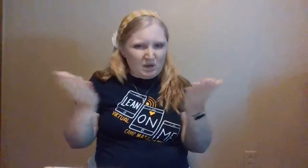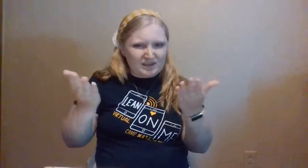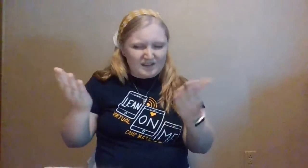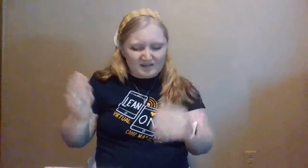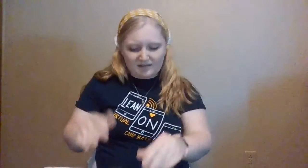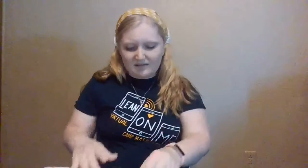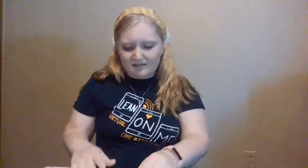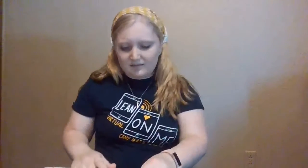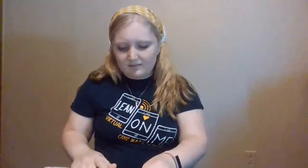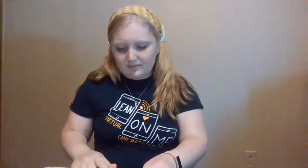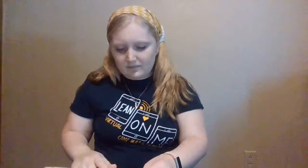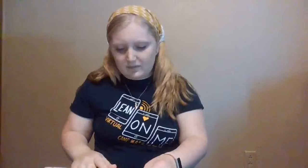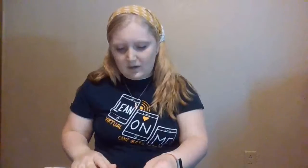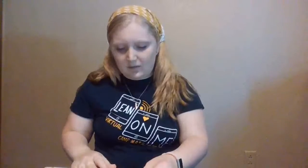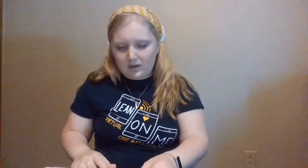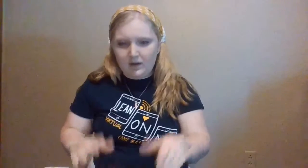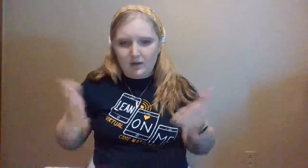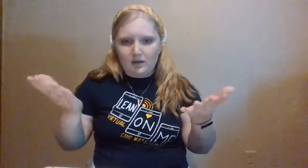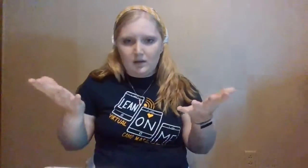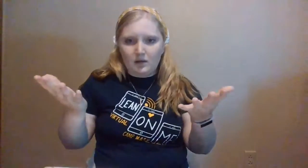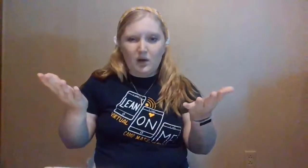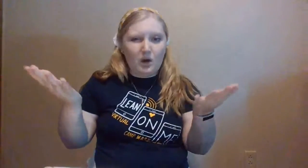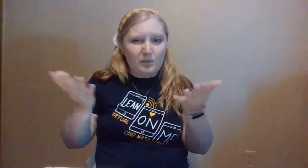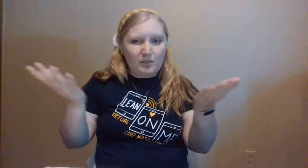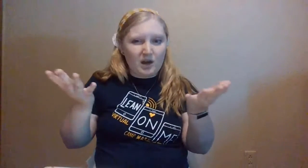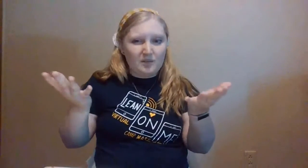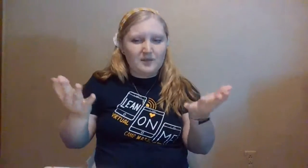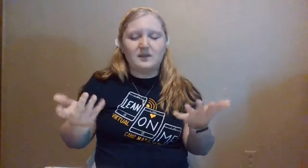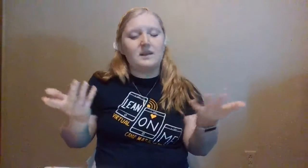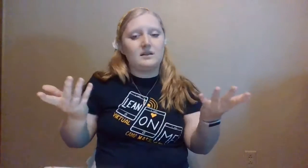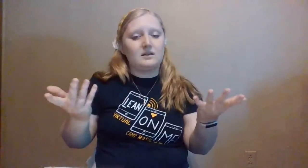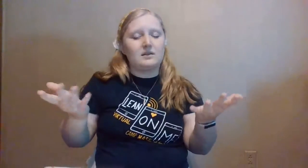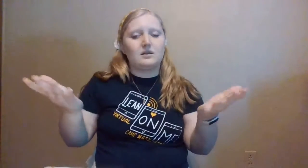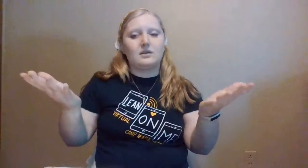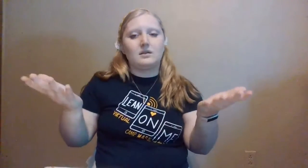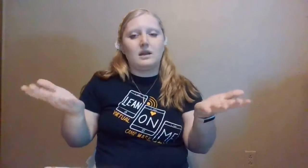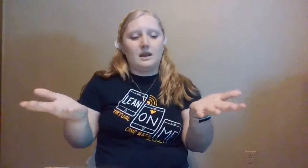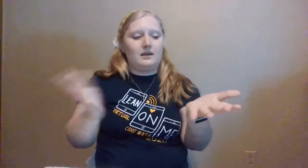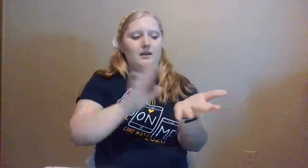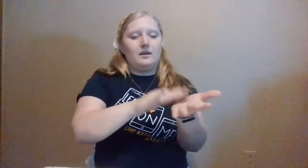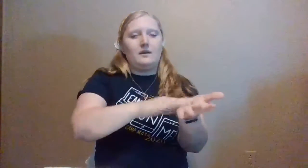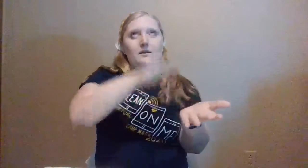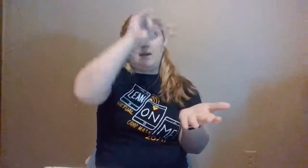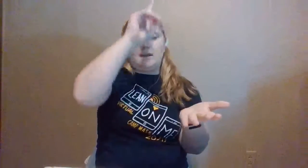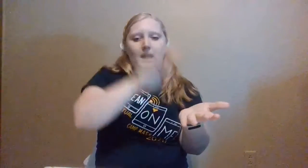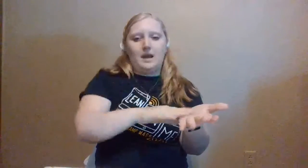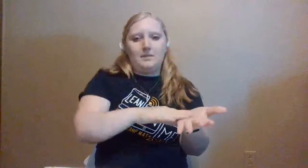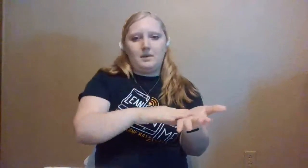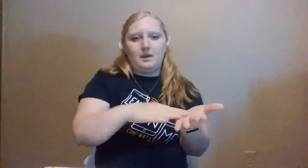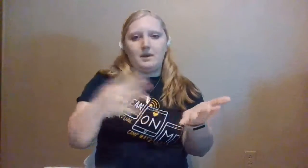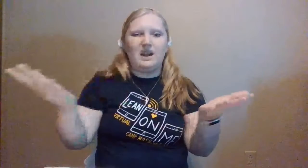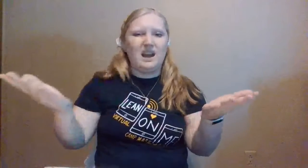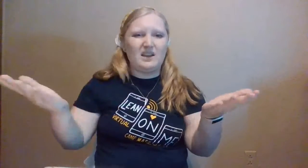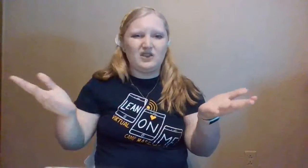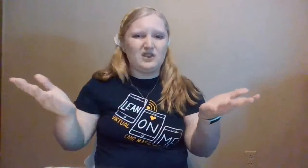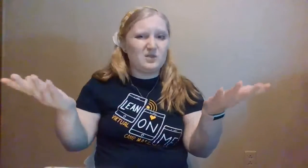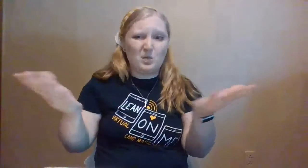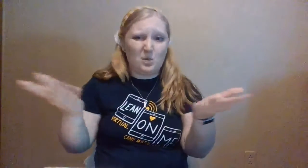What. So, open palms and facing up and just